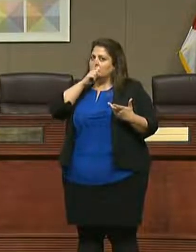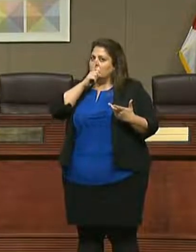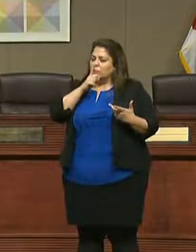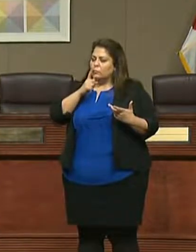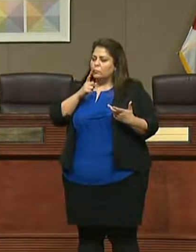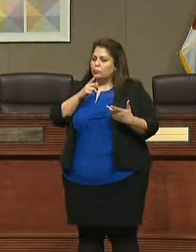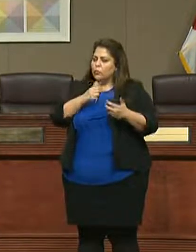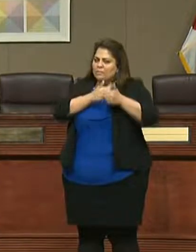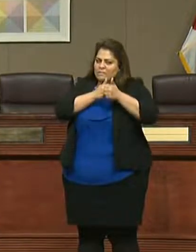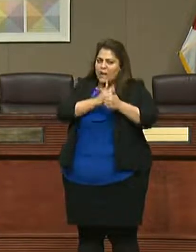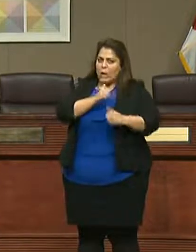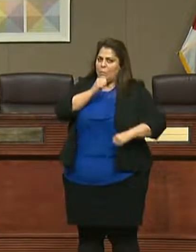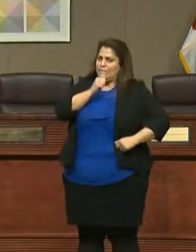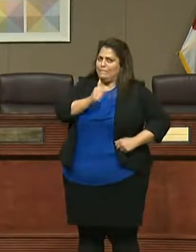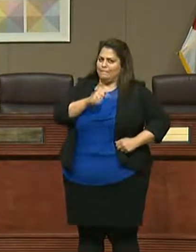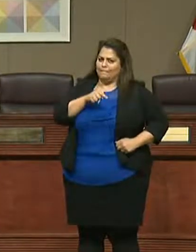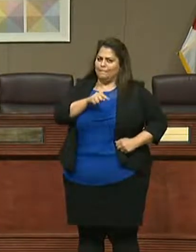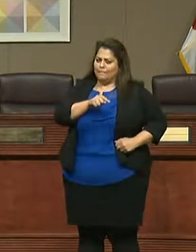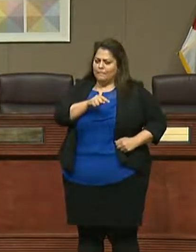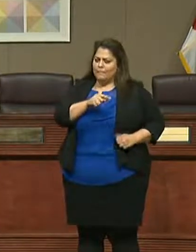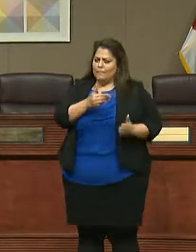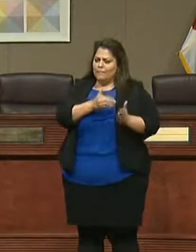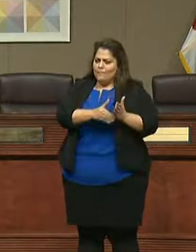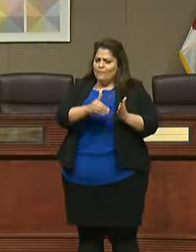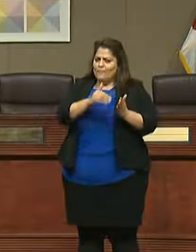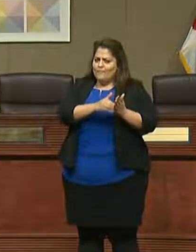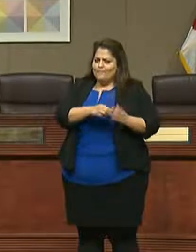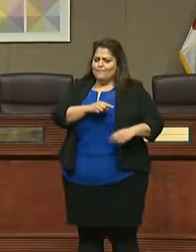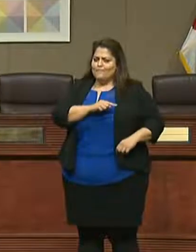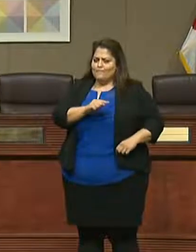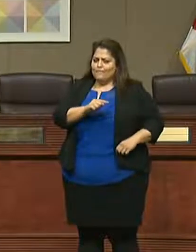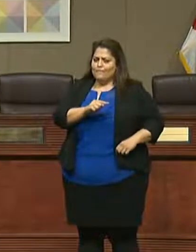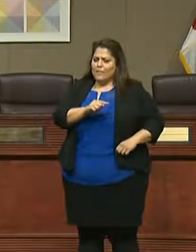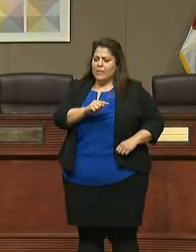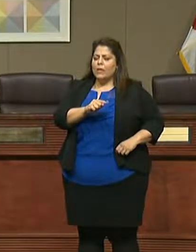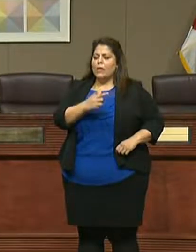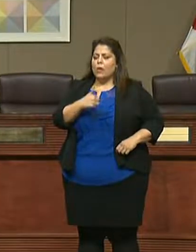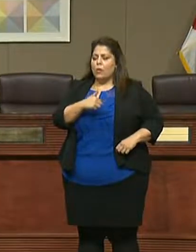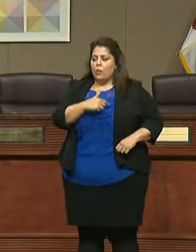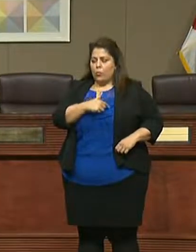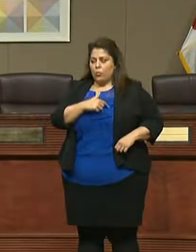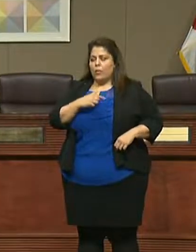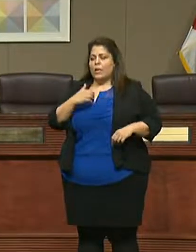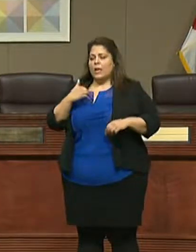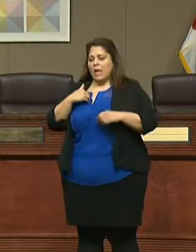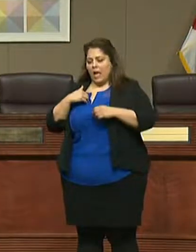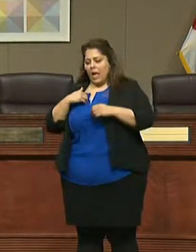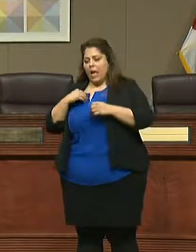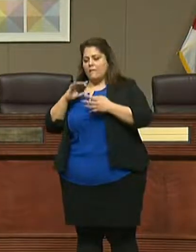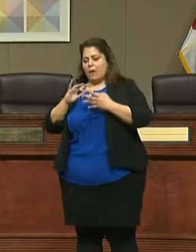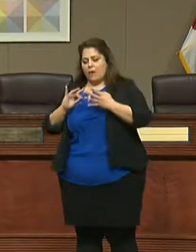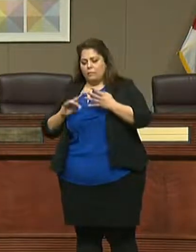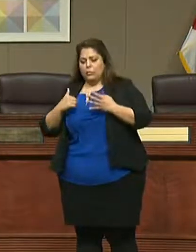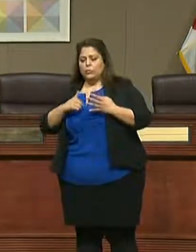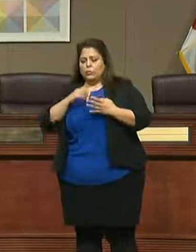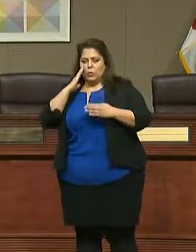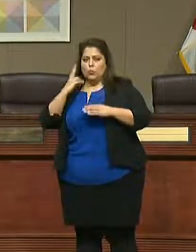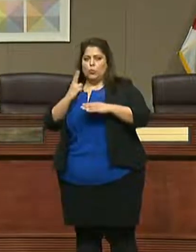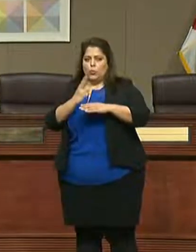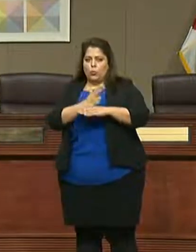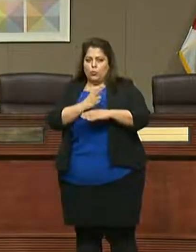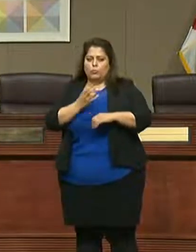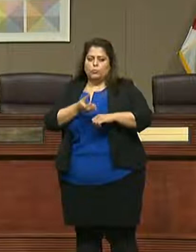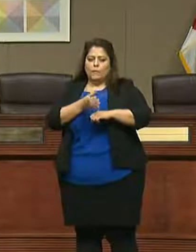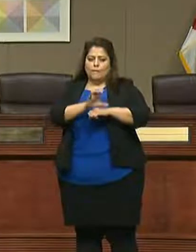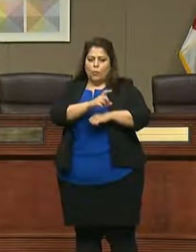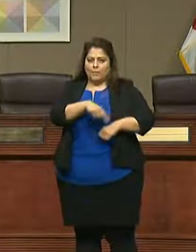being non-compliant, we have used every option that we have, and primarily the